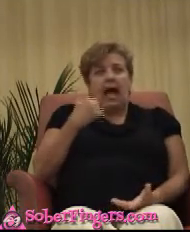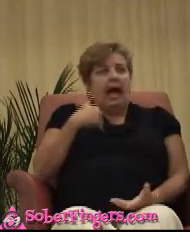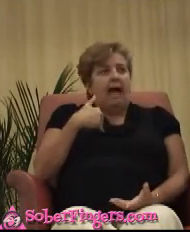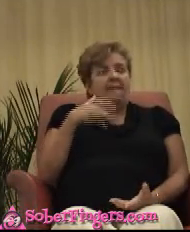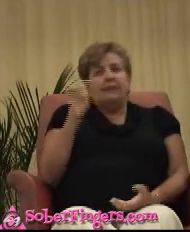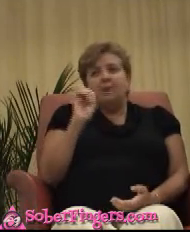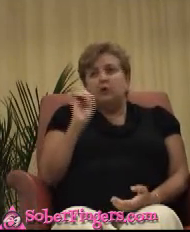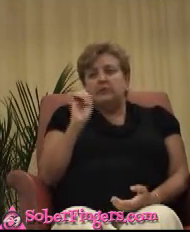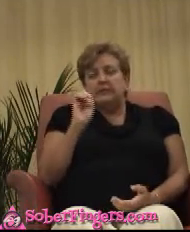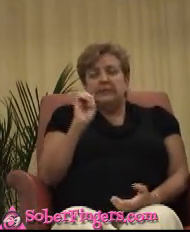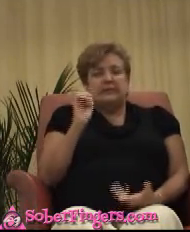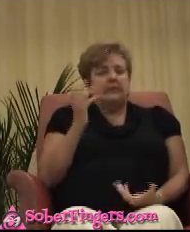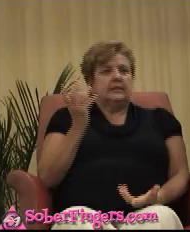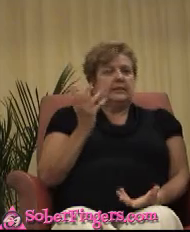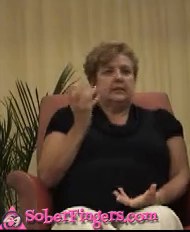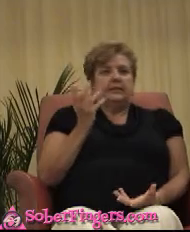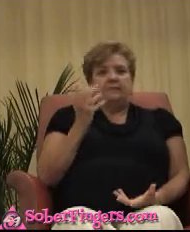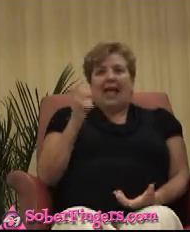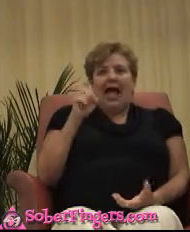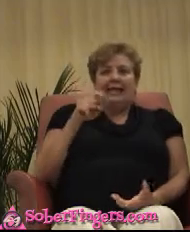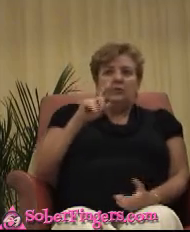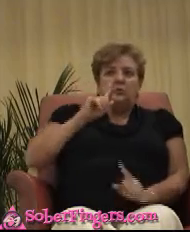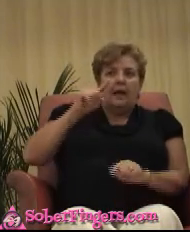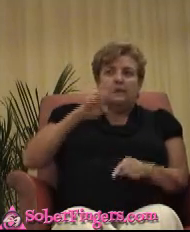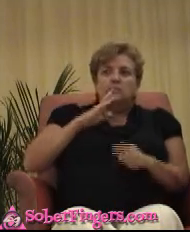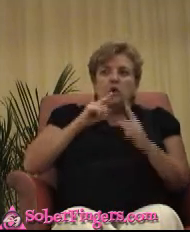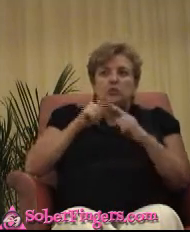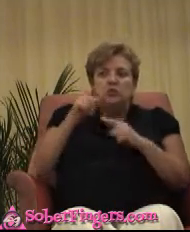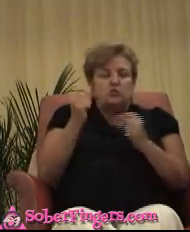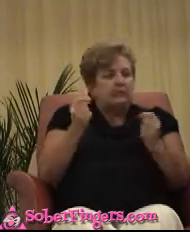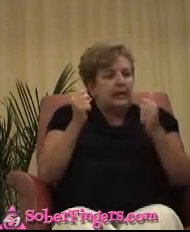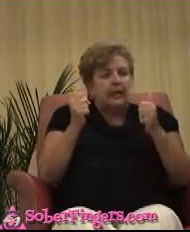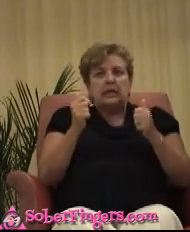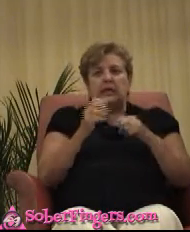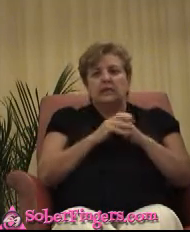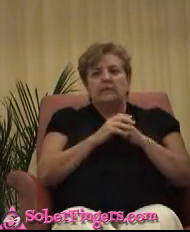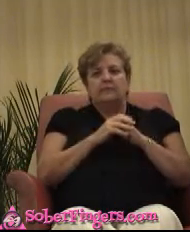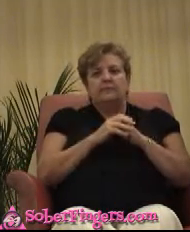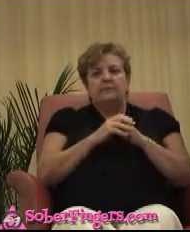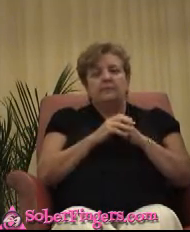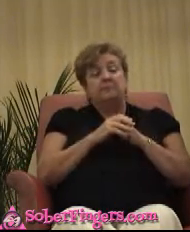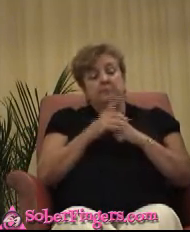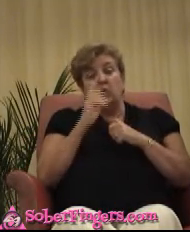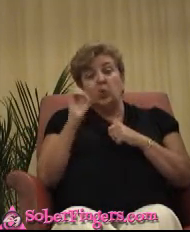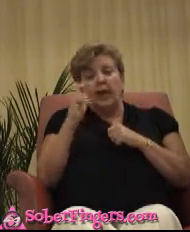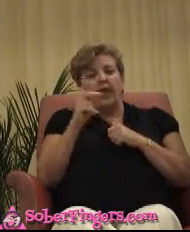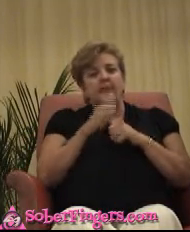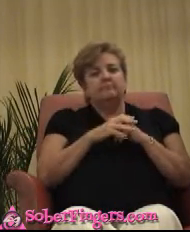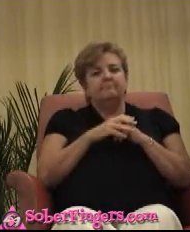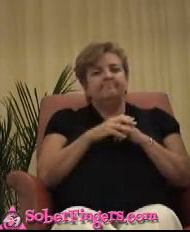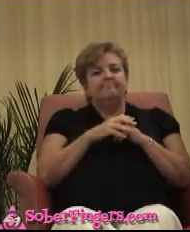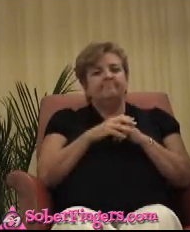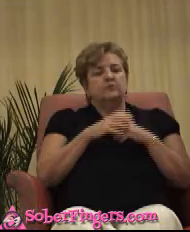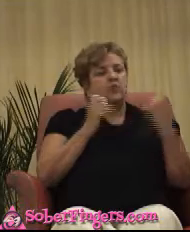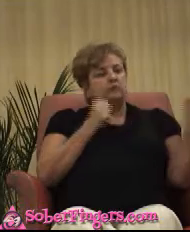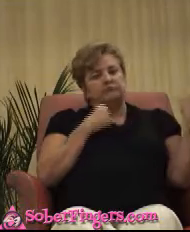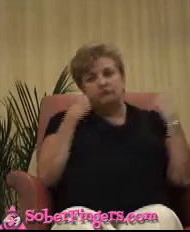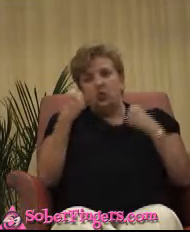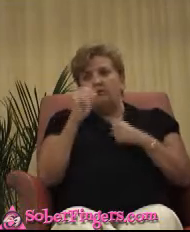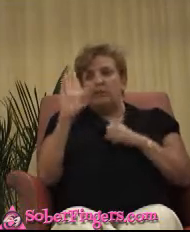I need to come in and see you right away. And he said, come straight in, I'll clear the calendar. So I drove over to his office. I can still see all